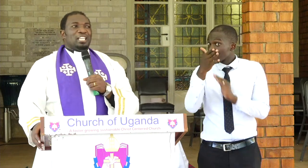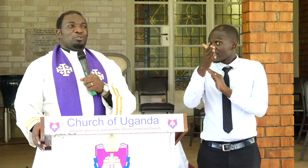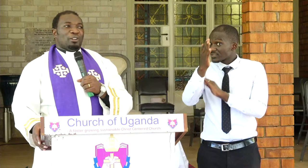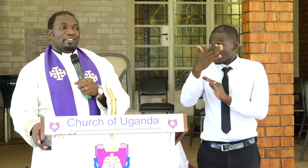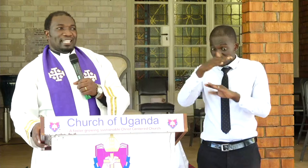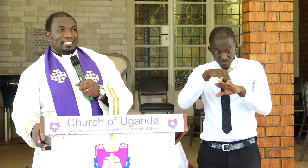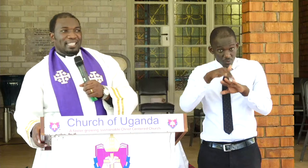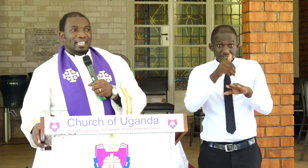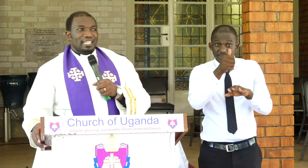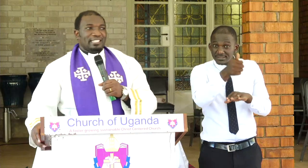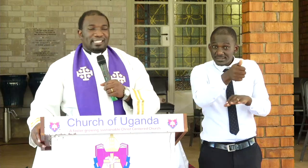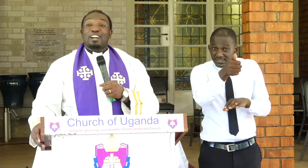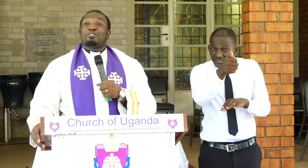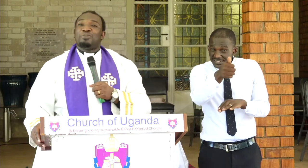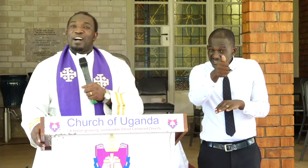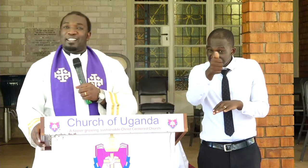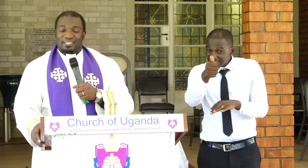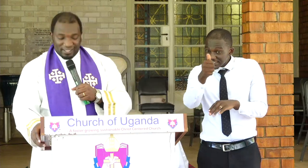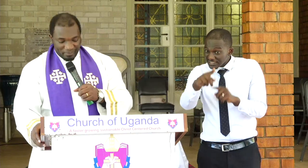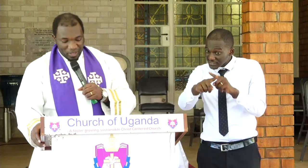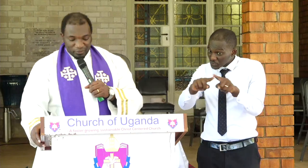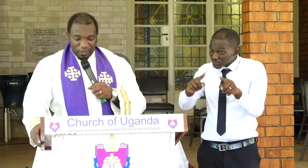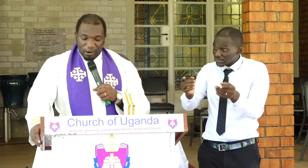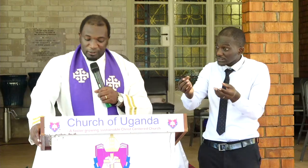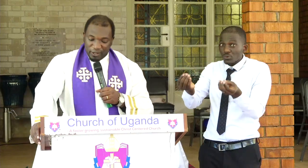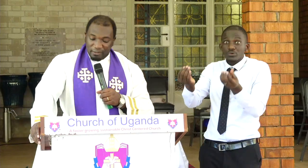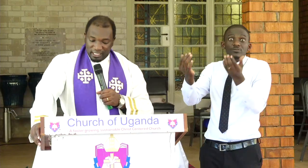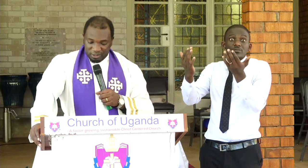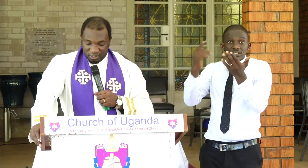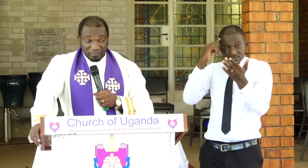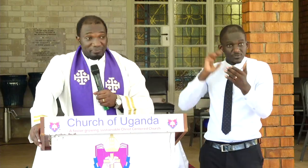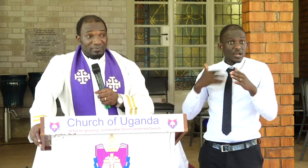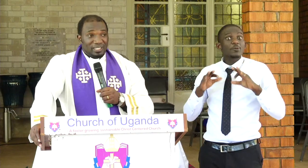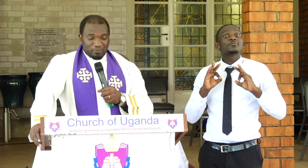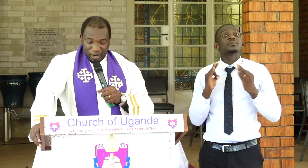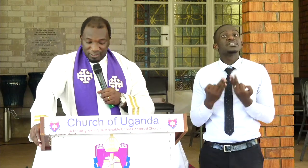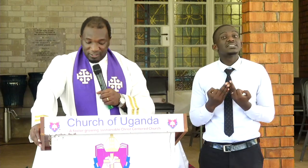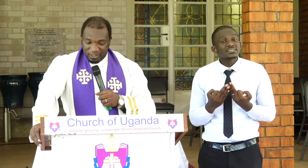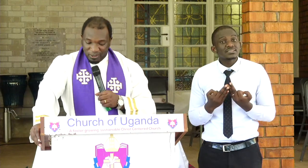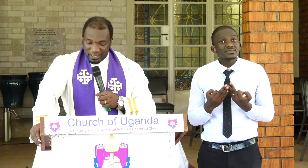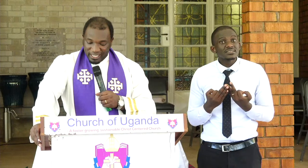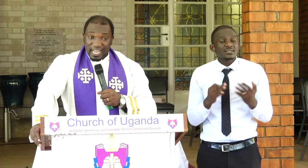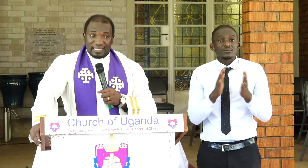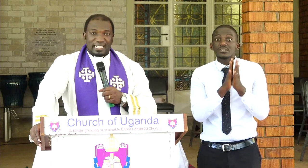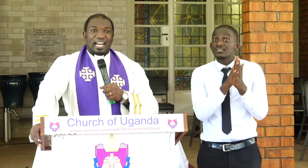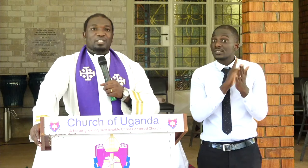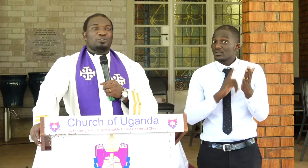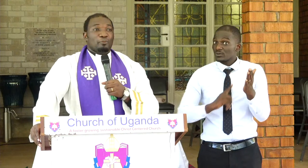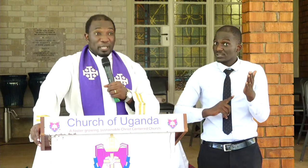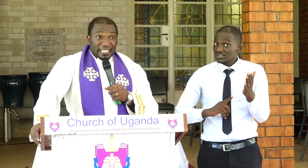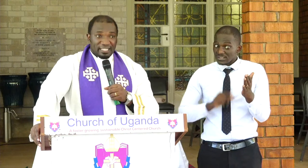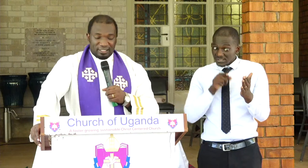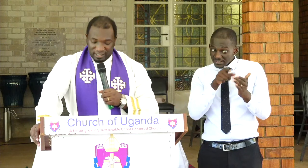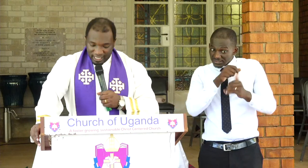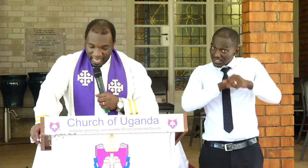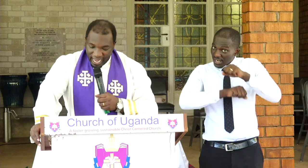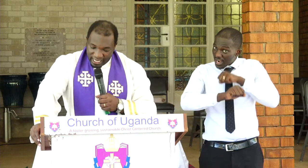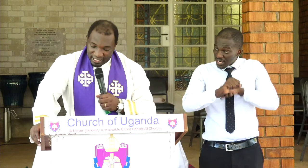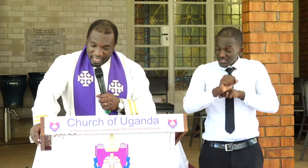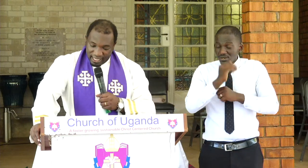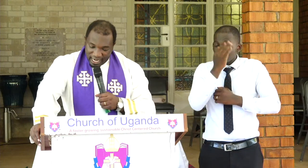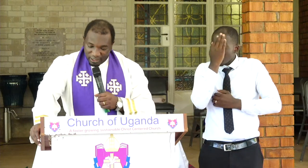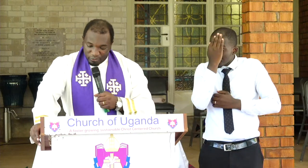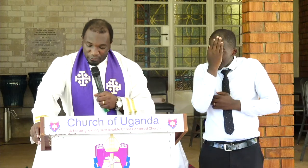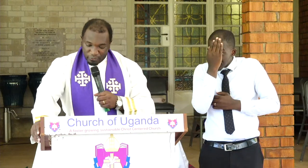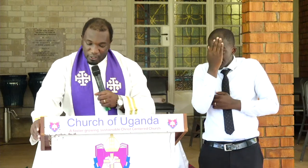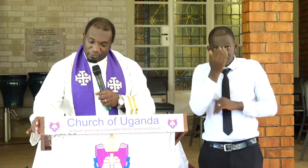calling each one of us to sacrifice for our families? Praise the Lord. As an act of obedience and